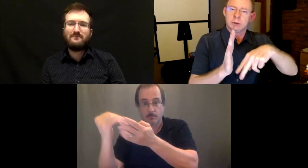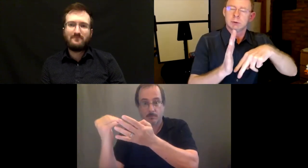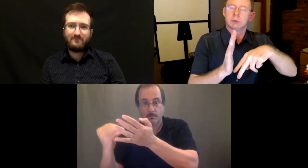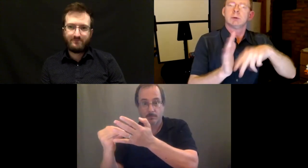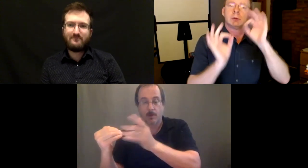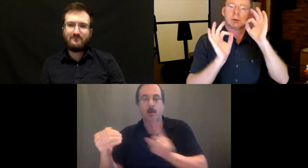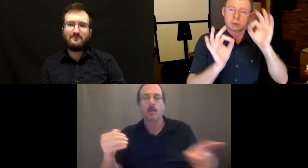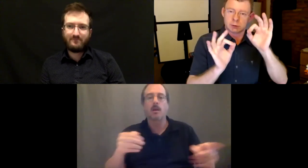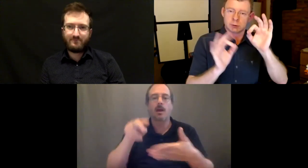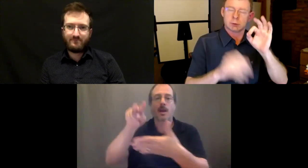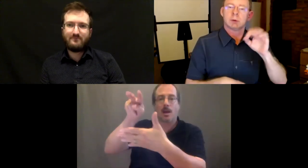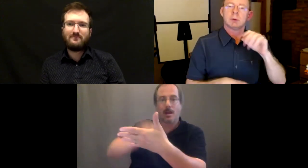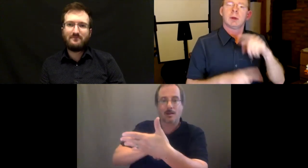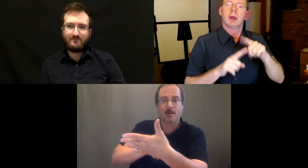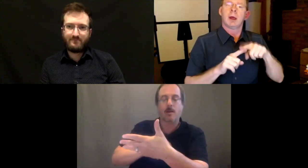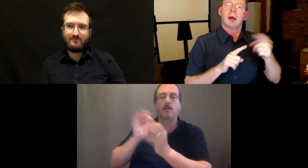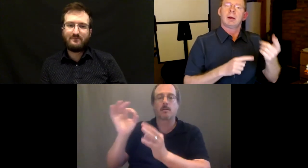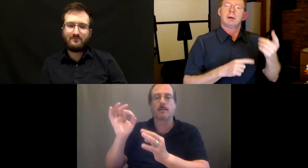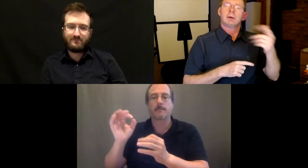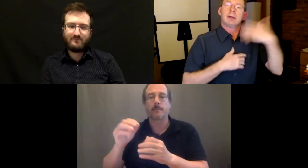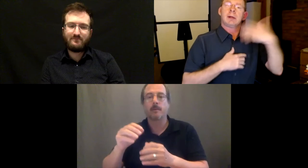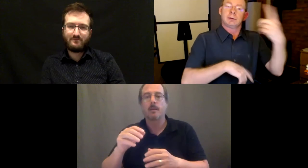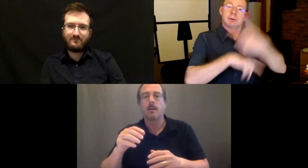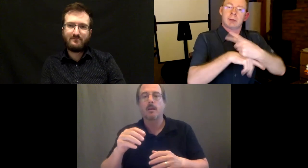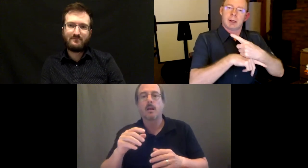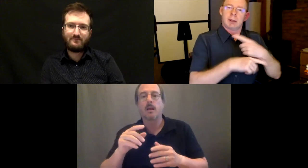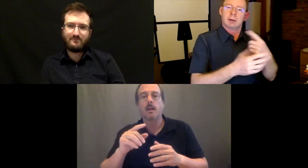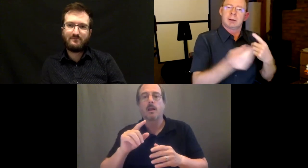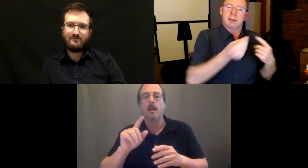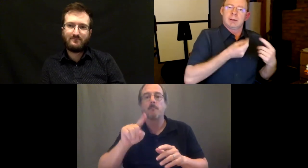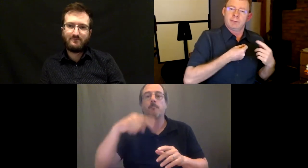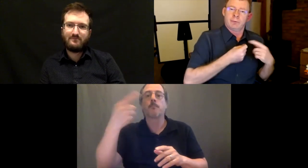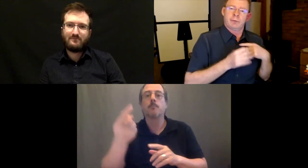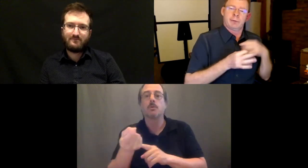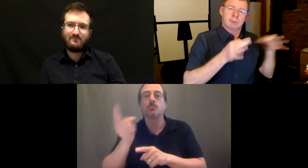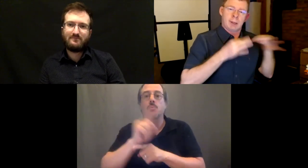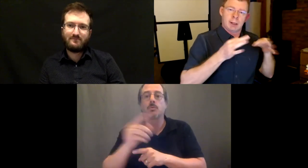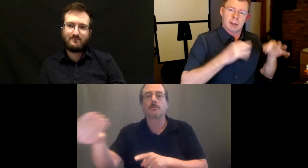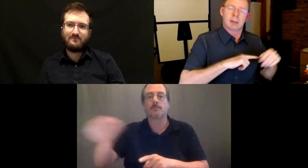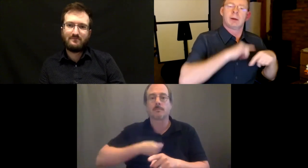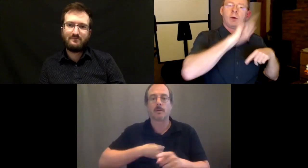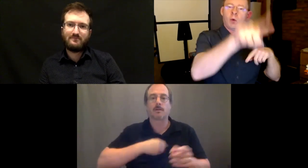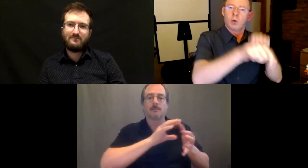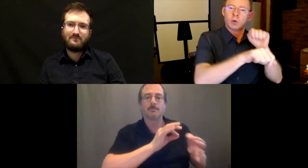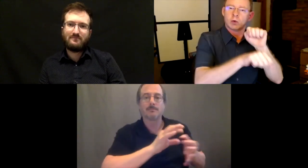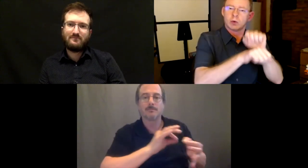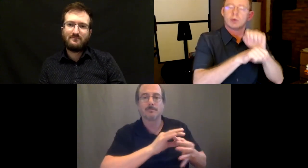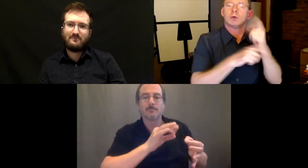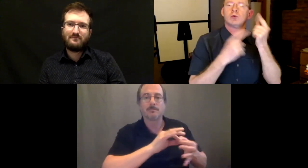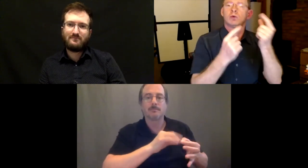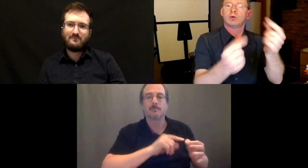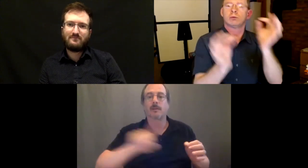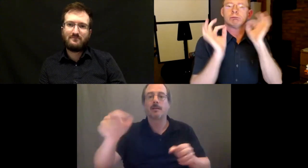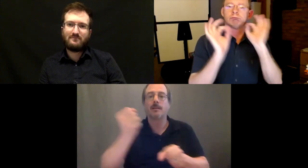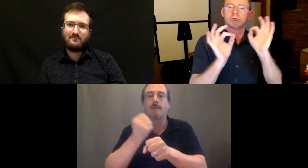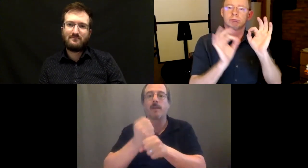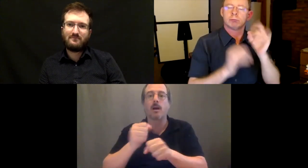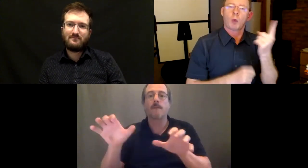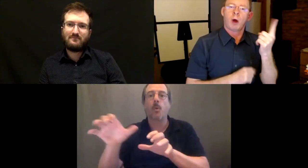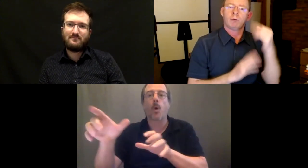some preferred captioned materials, and that they were able to read it in training, it be given to me, and then they were